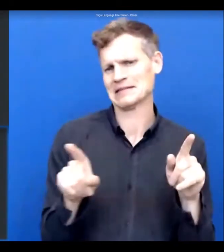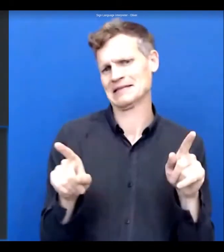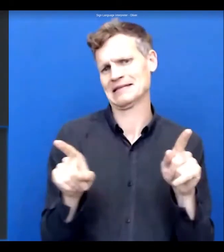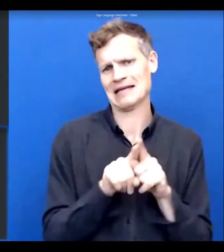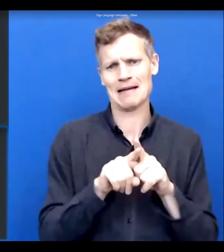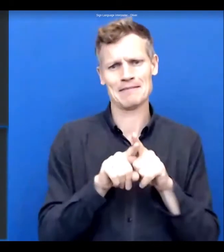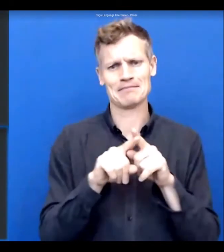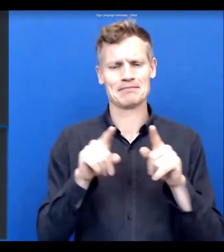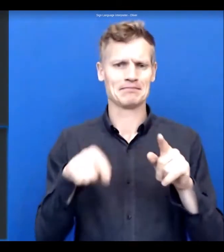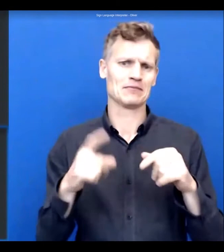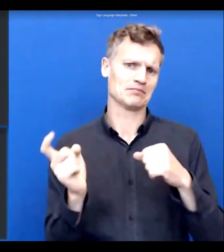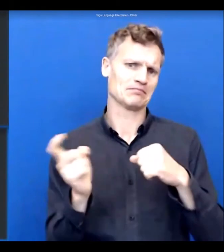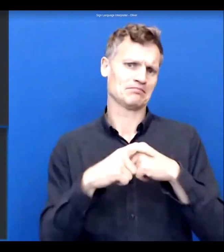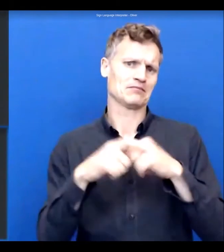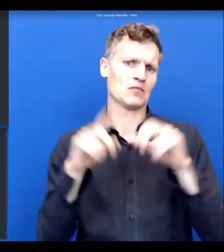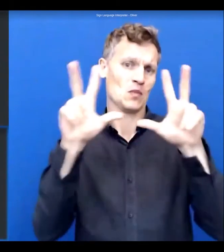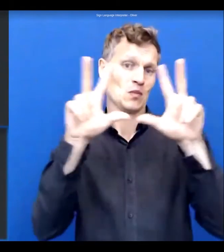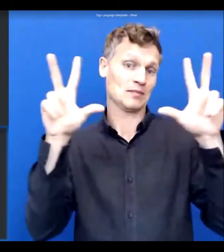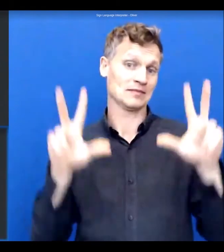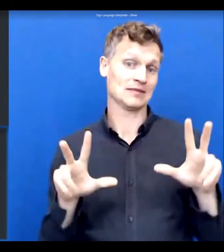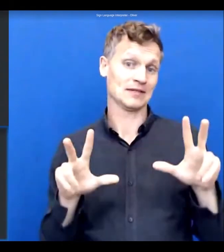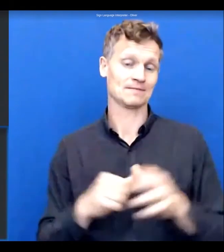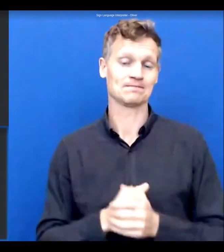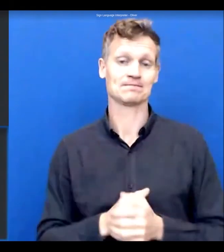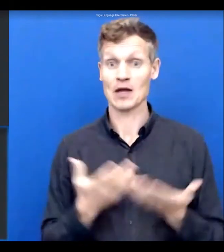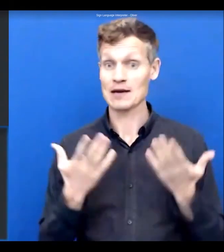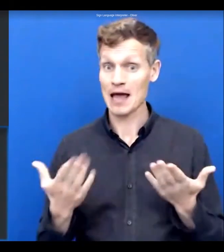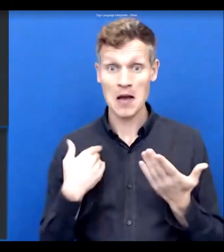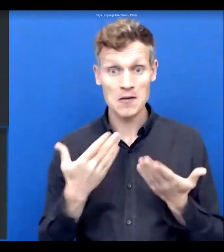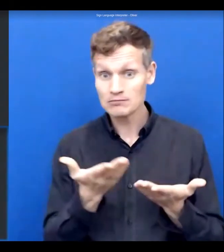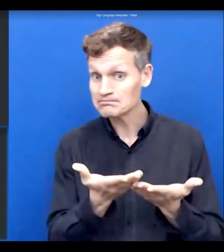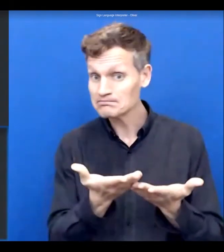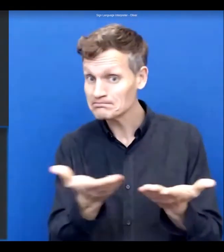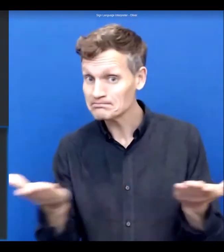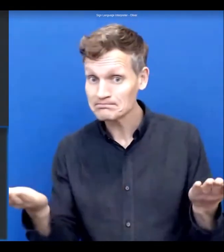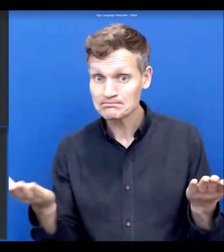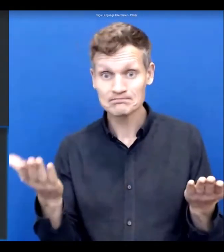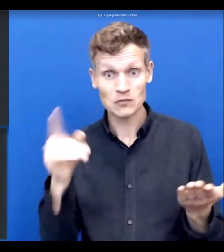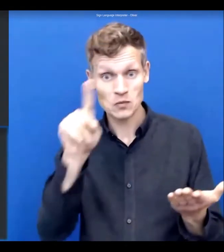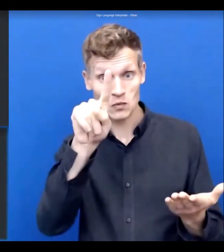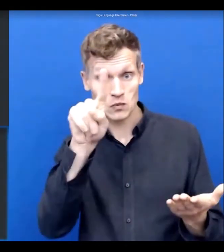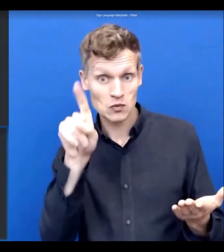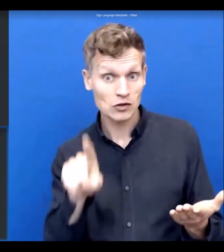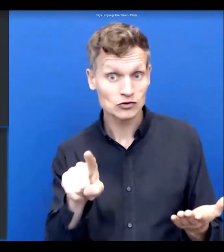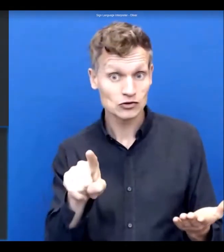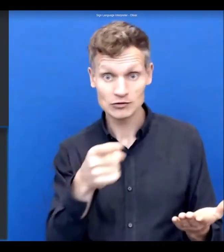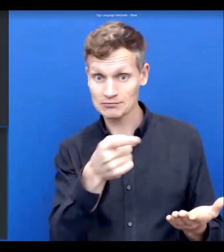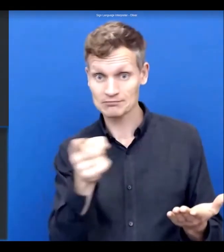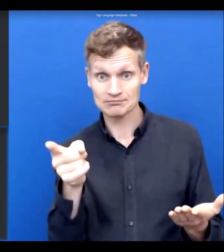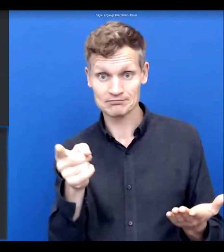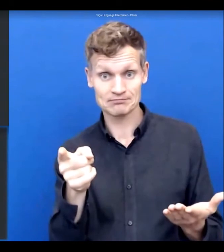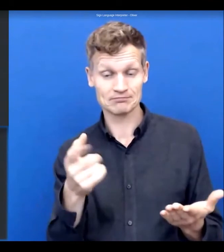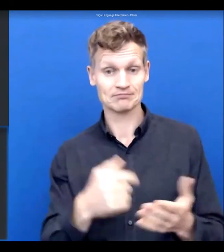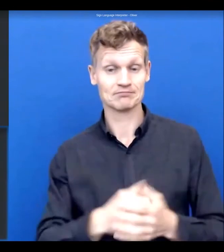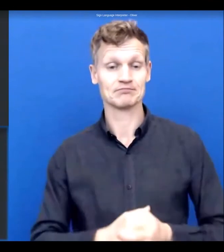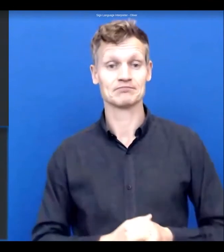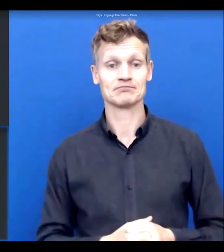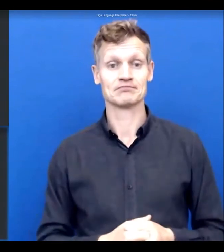Now let's check if we have questions from the audience. I